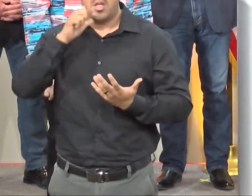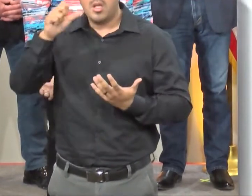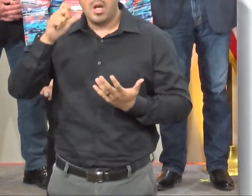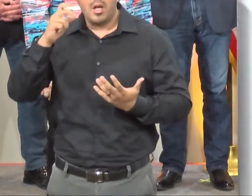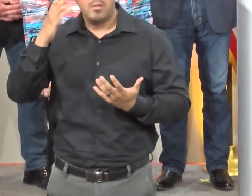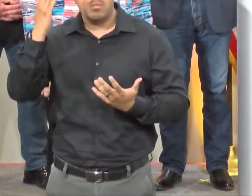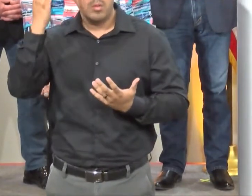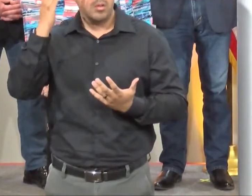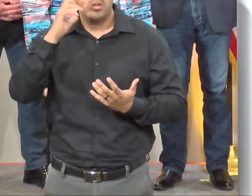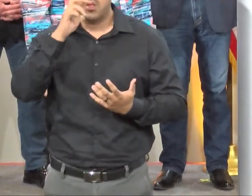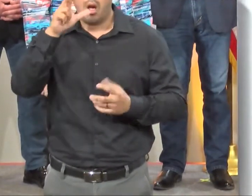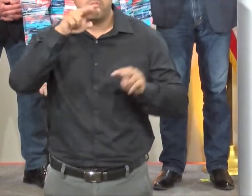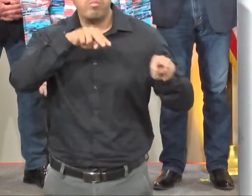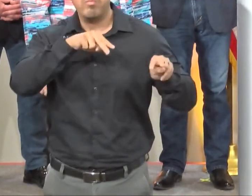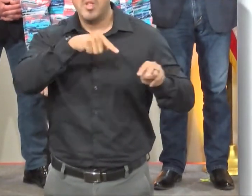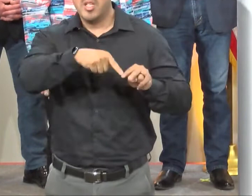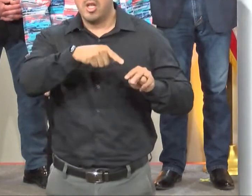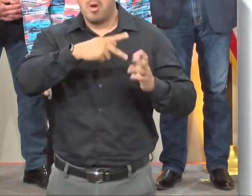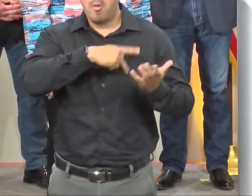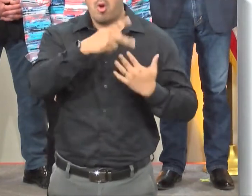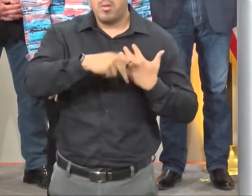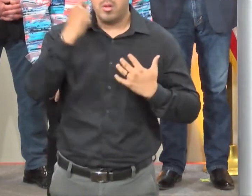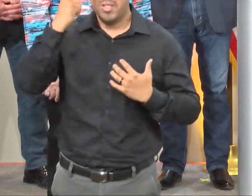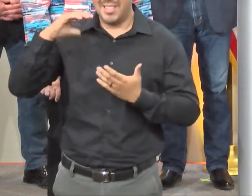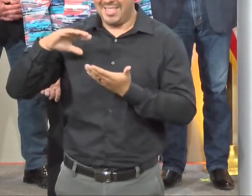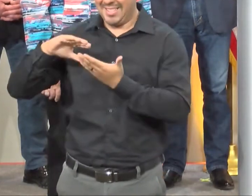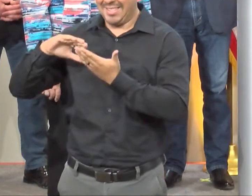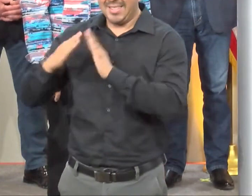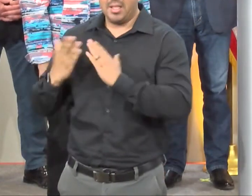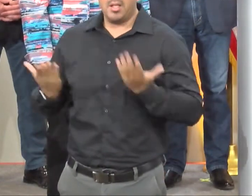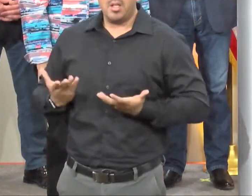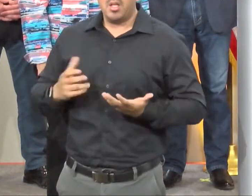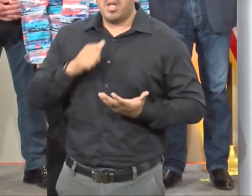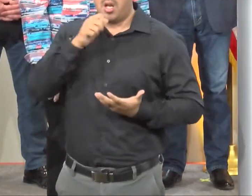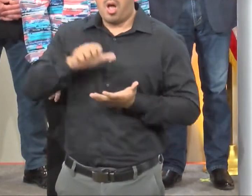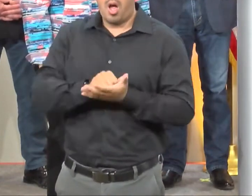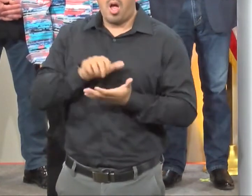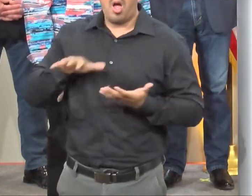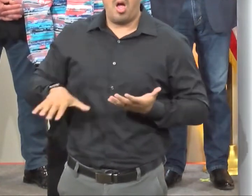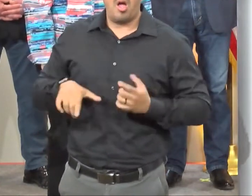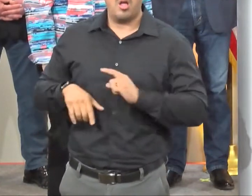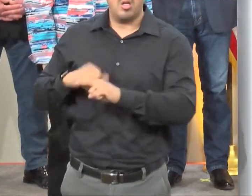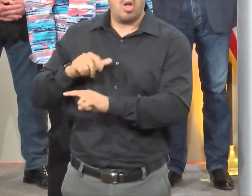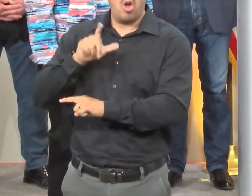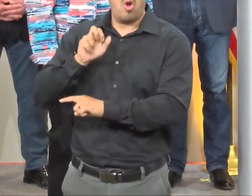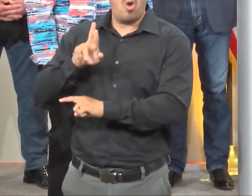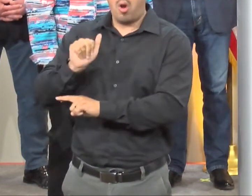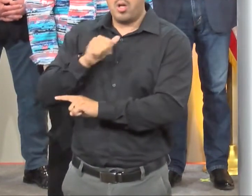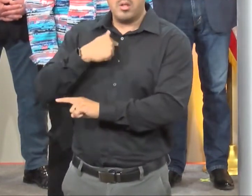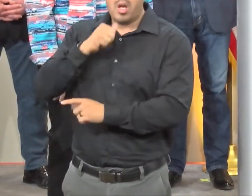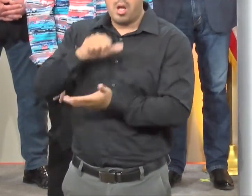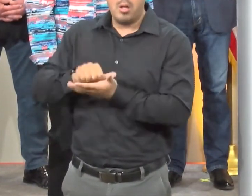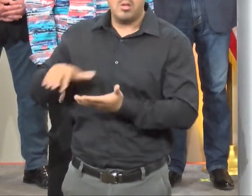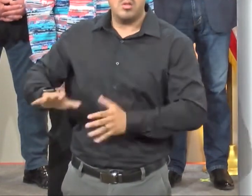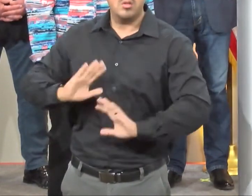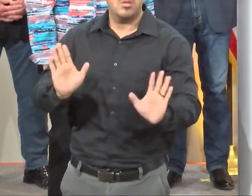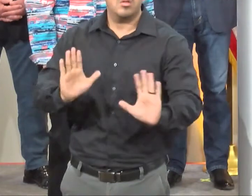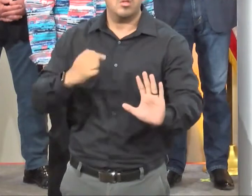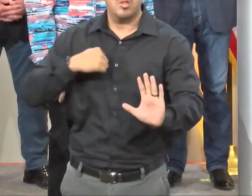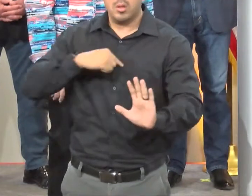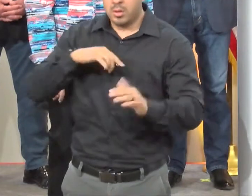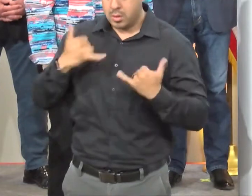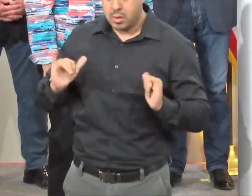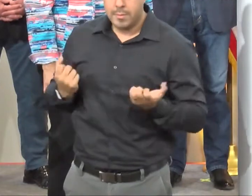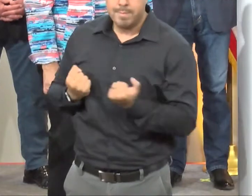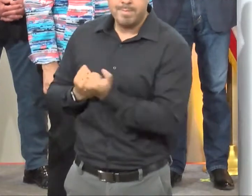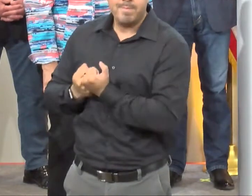this program, the city does not abandon Miss Barbara Lark. We are still here for